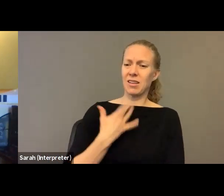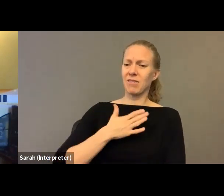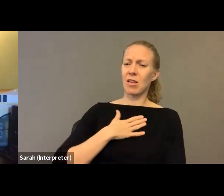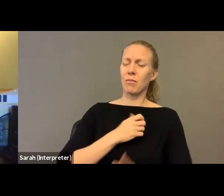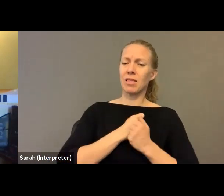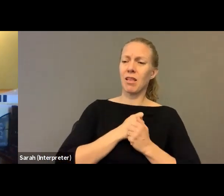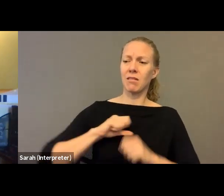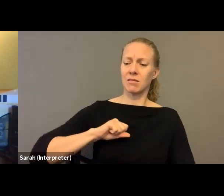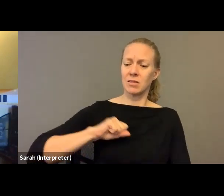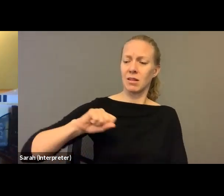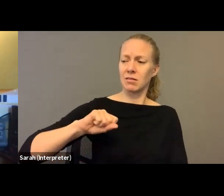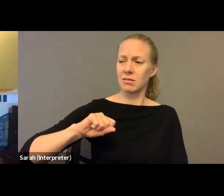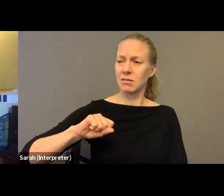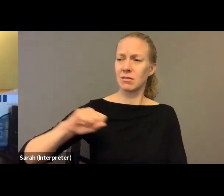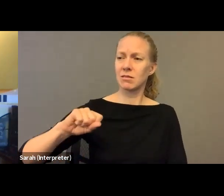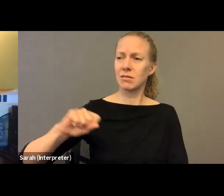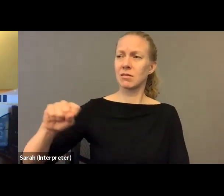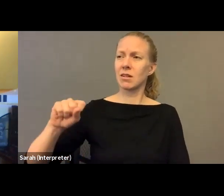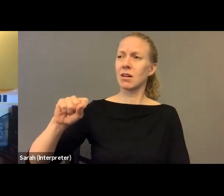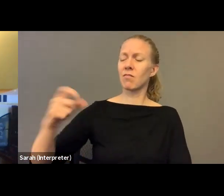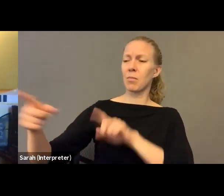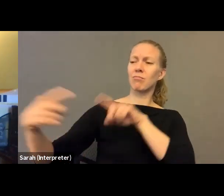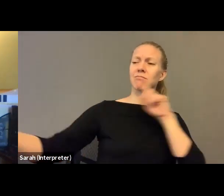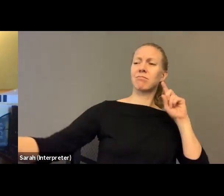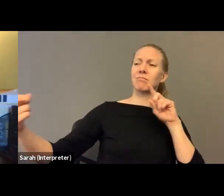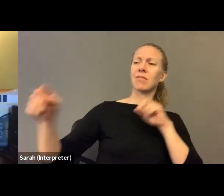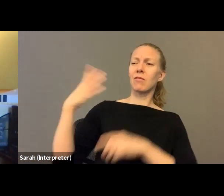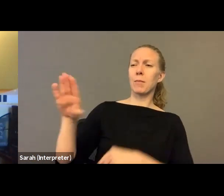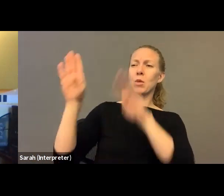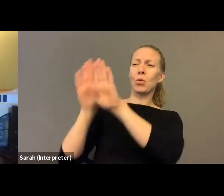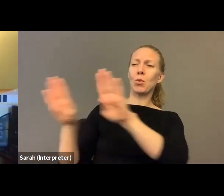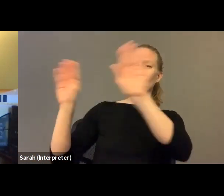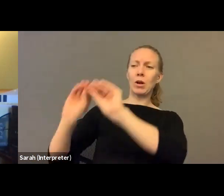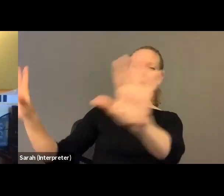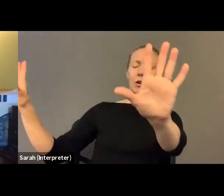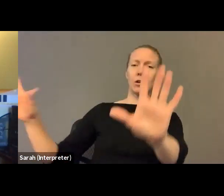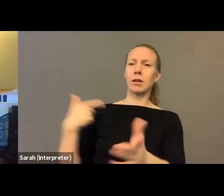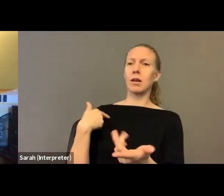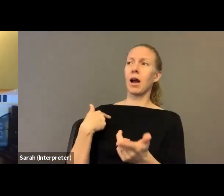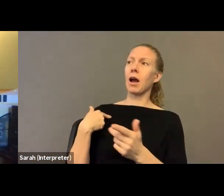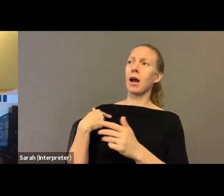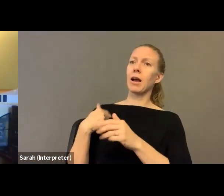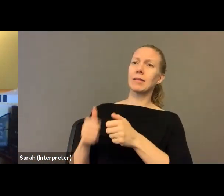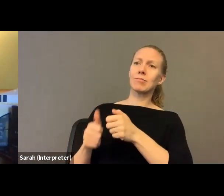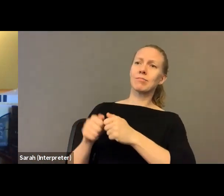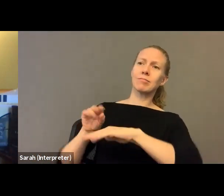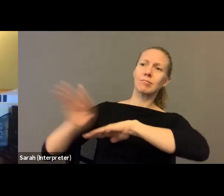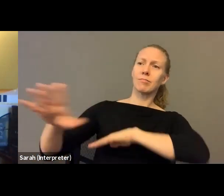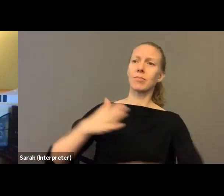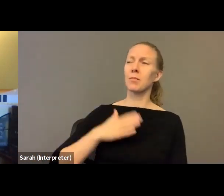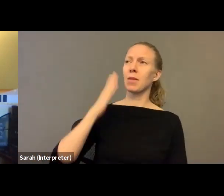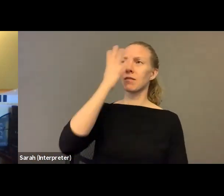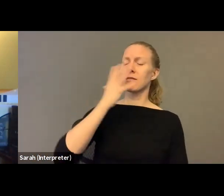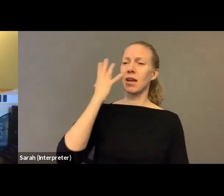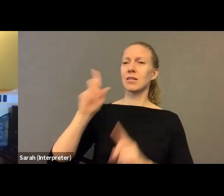side of a blue clarity. I text in my face when I think it most untouchable.